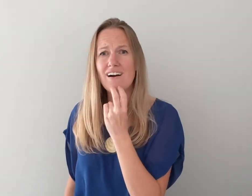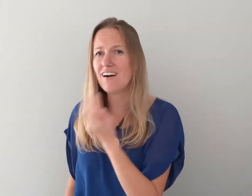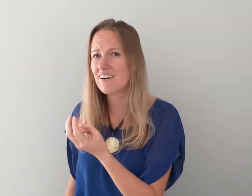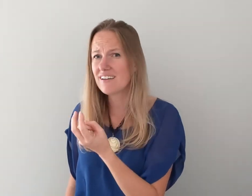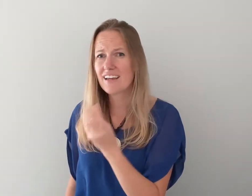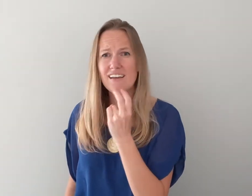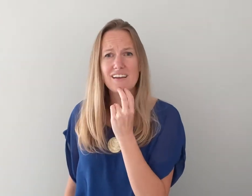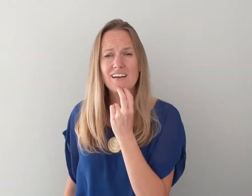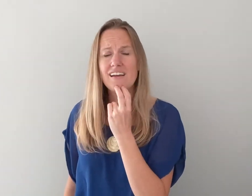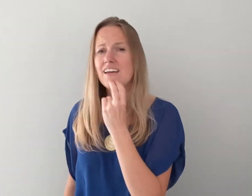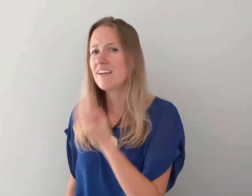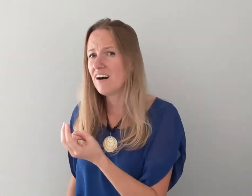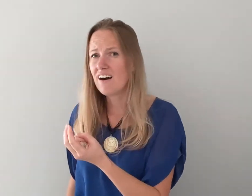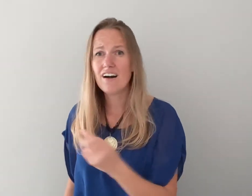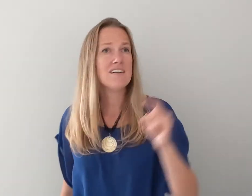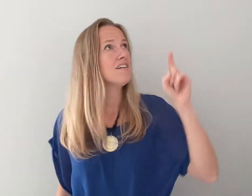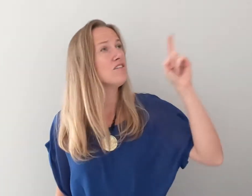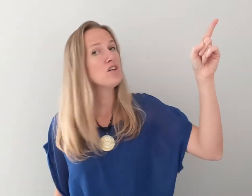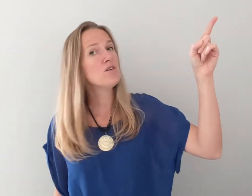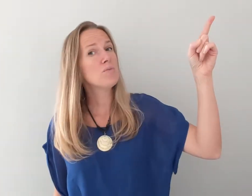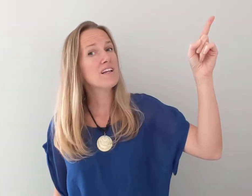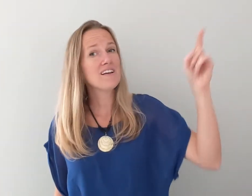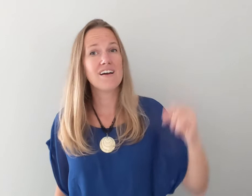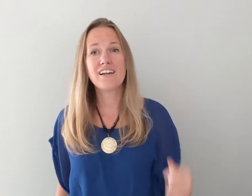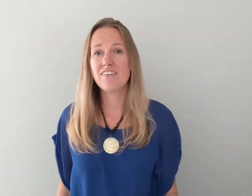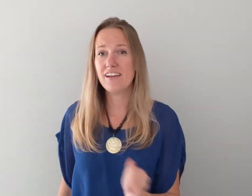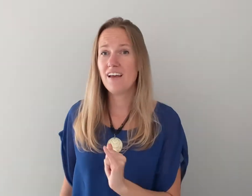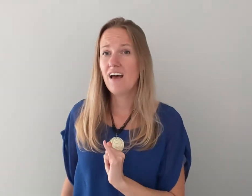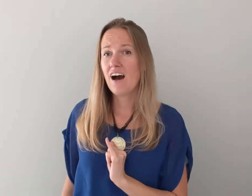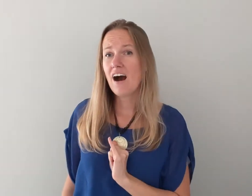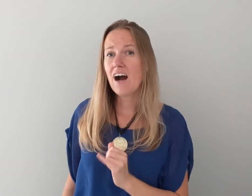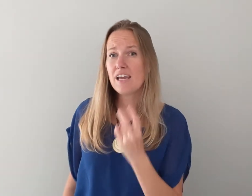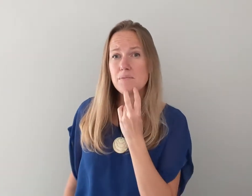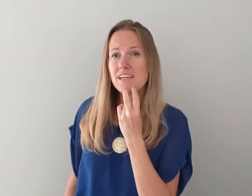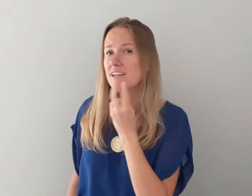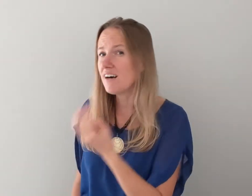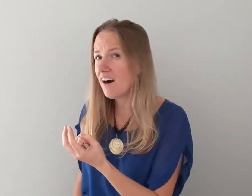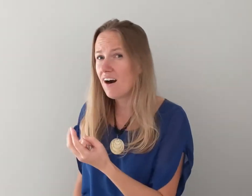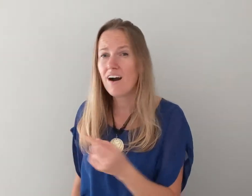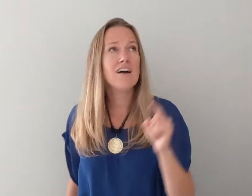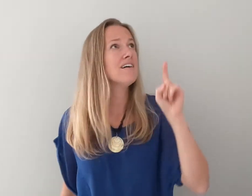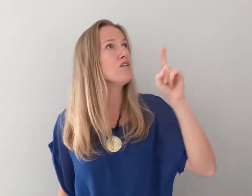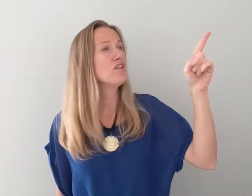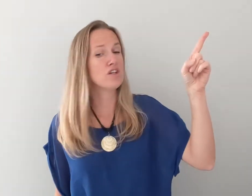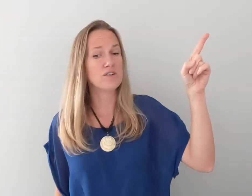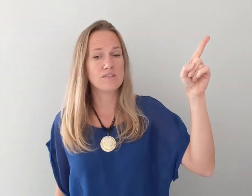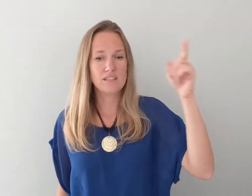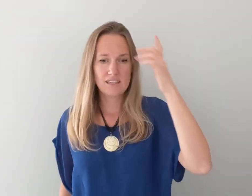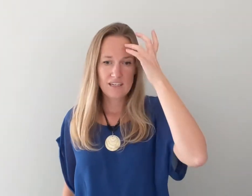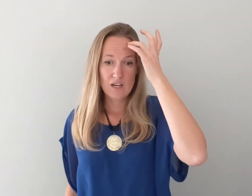awe. Okay? In awe of you, pointing to God in heaven. I'm in awe of you.